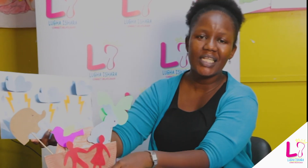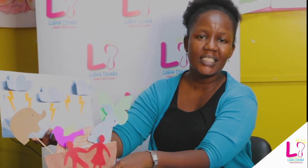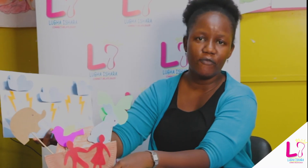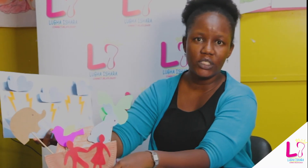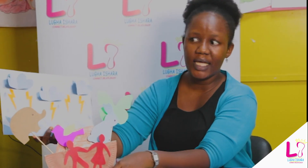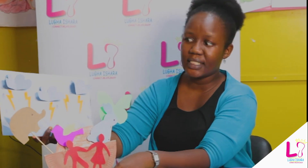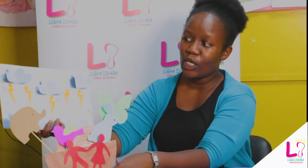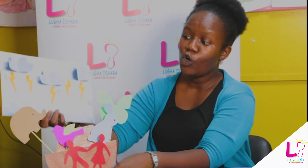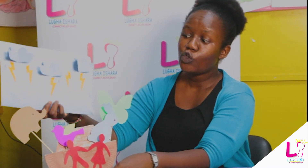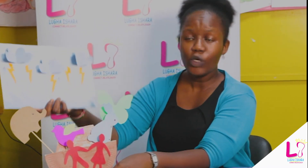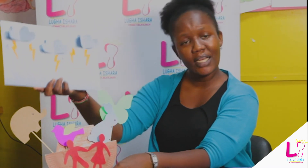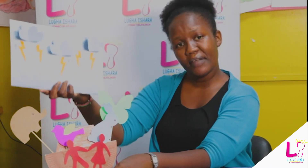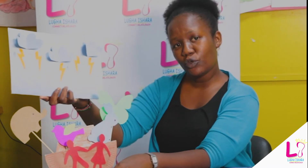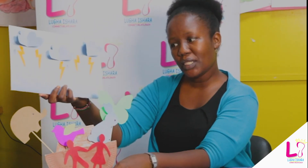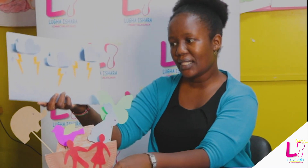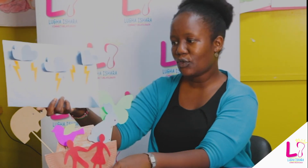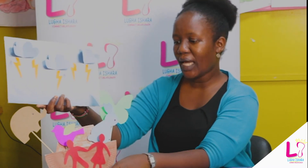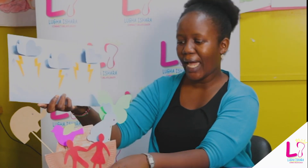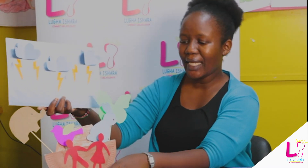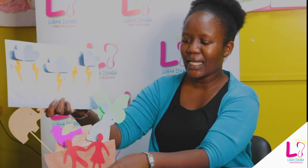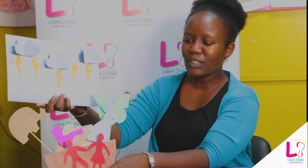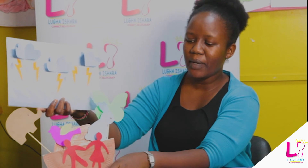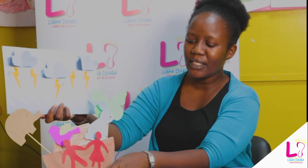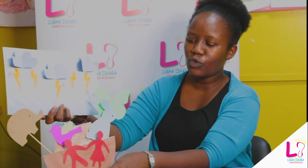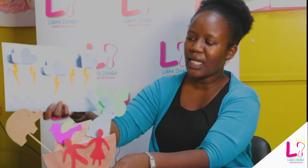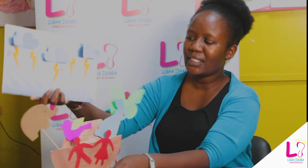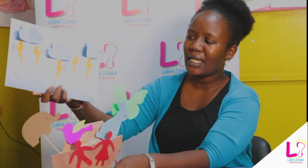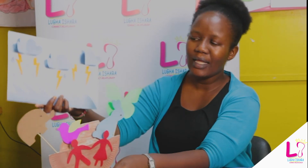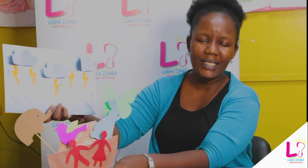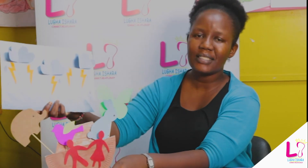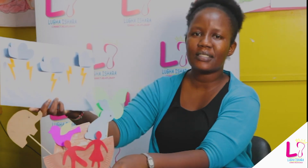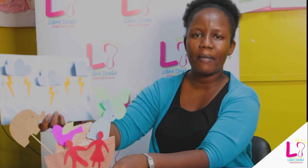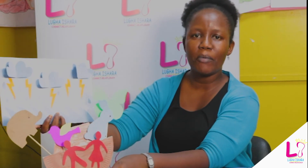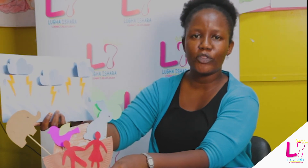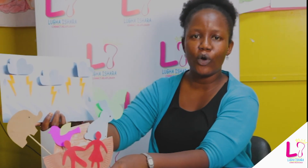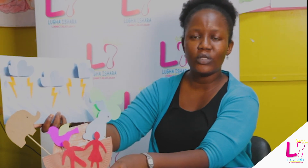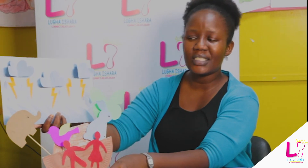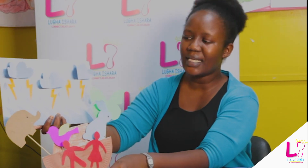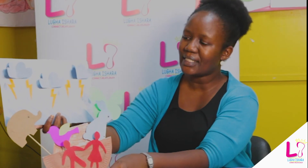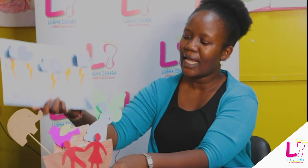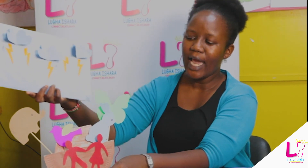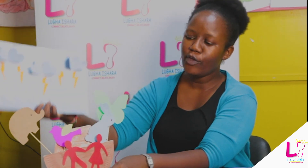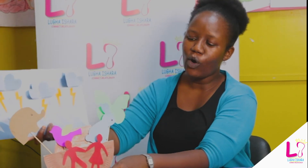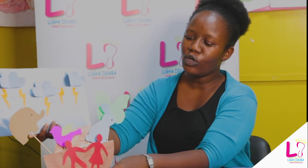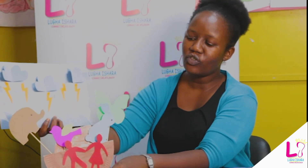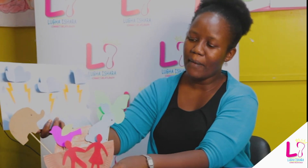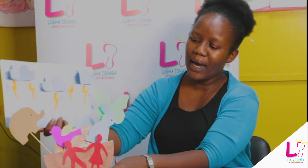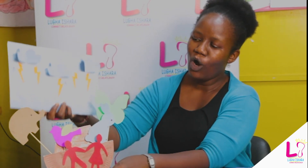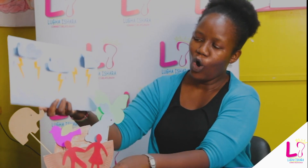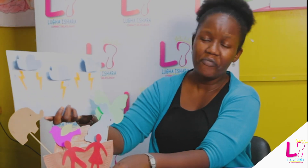and 40 nights. So you can even do it this way and explain the story and just come up with your own skit and your own drama of how